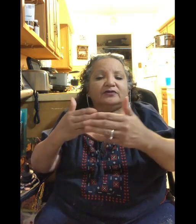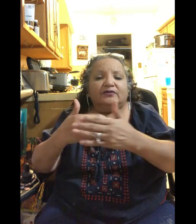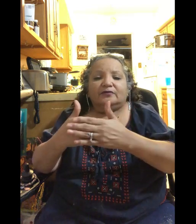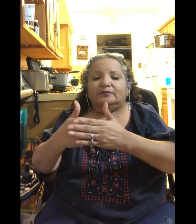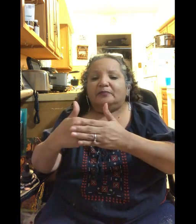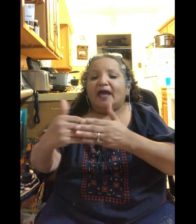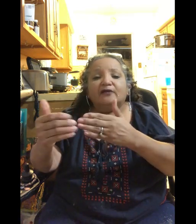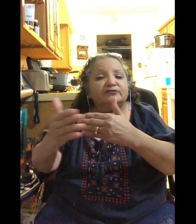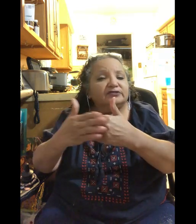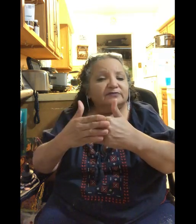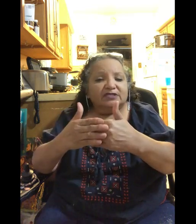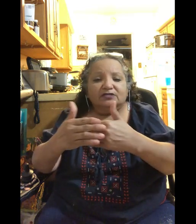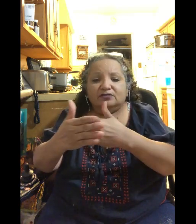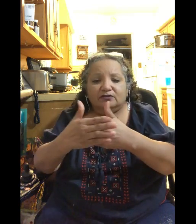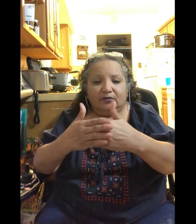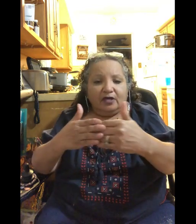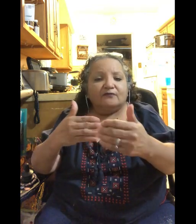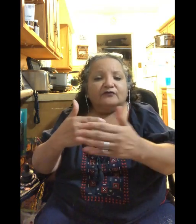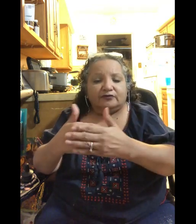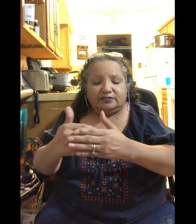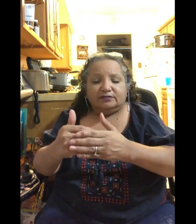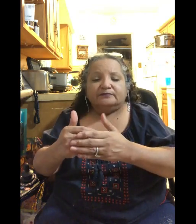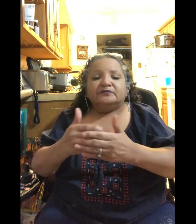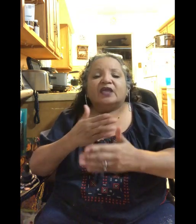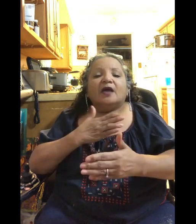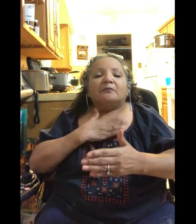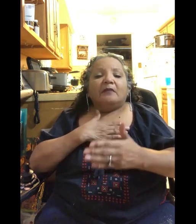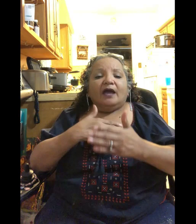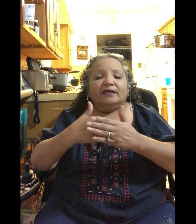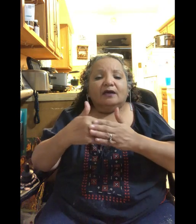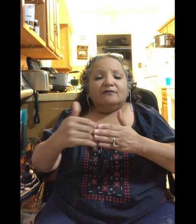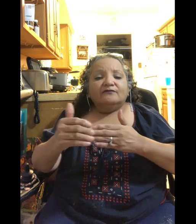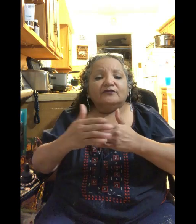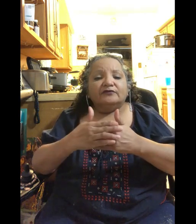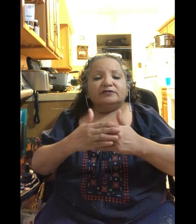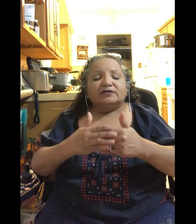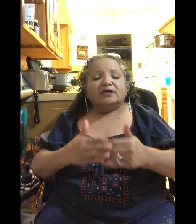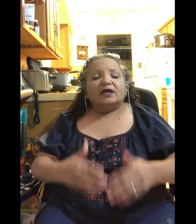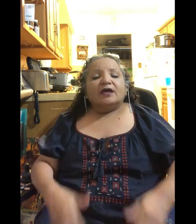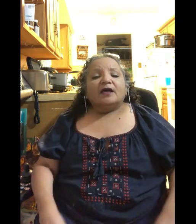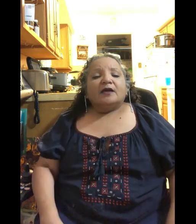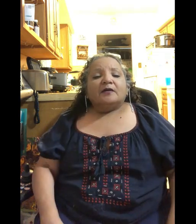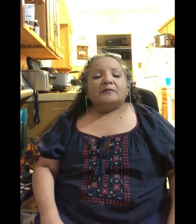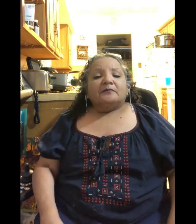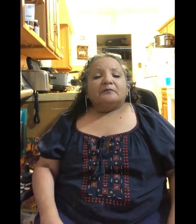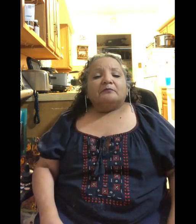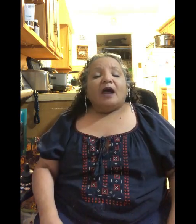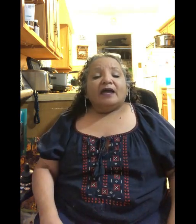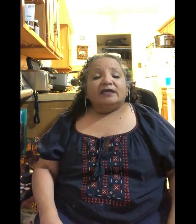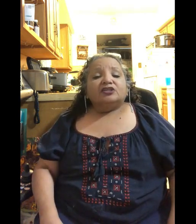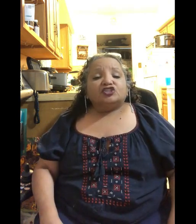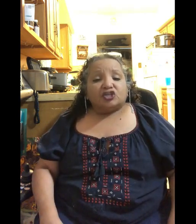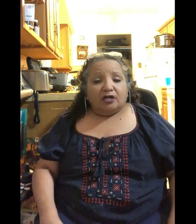their back or something, you know, comfort. My comfort, my